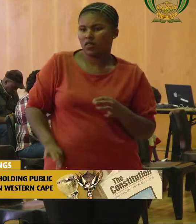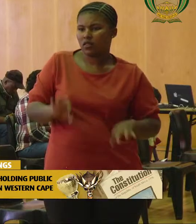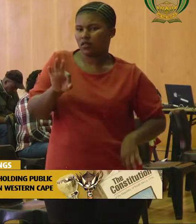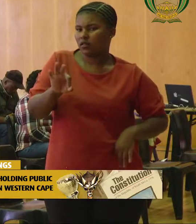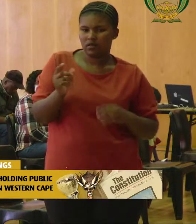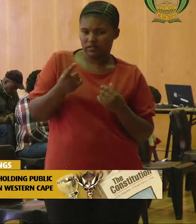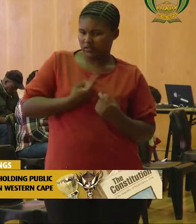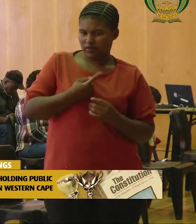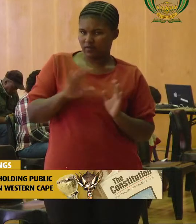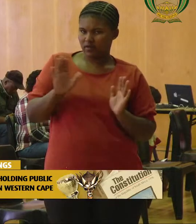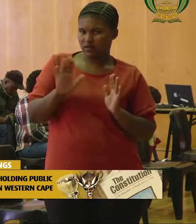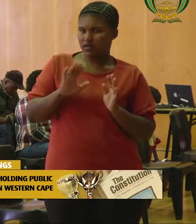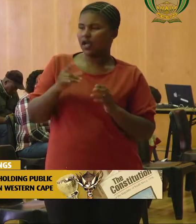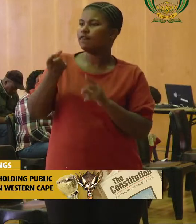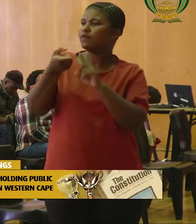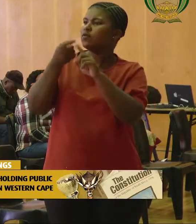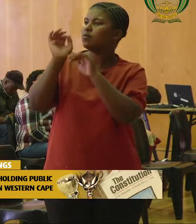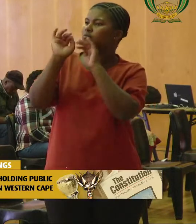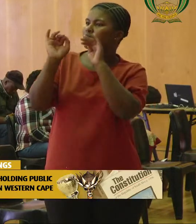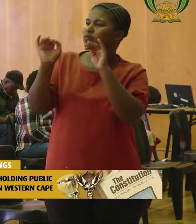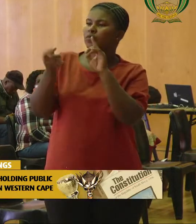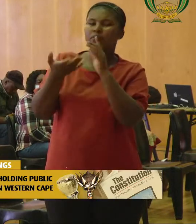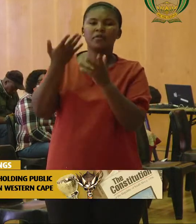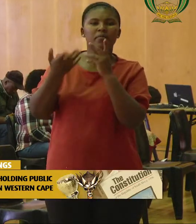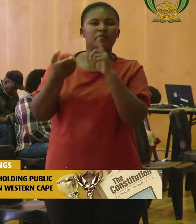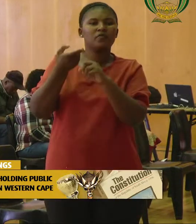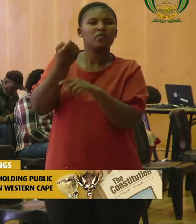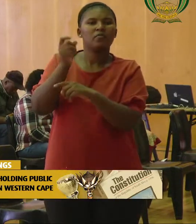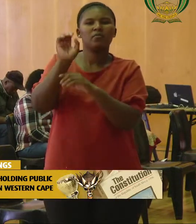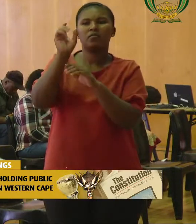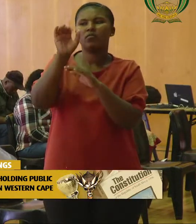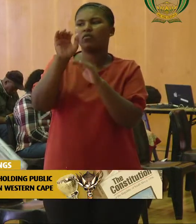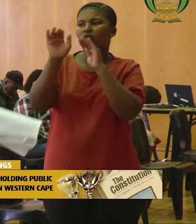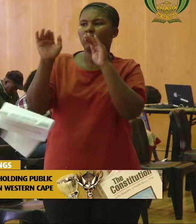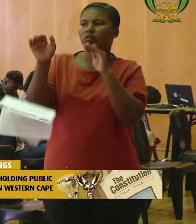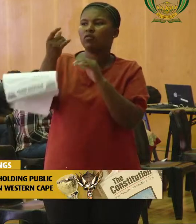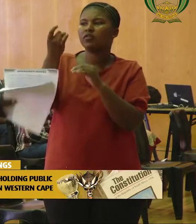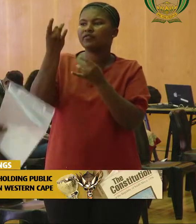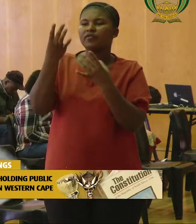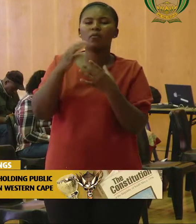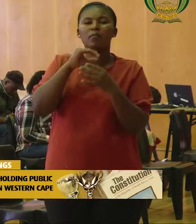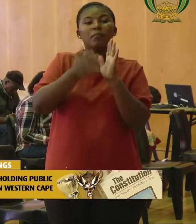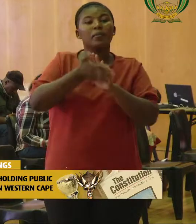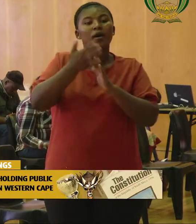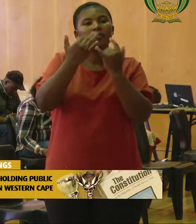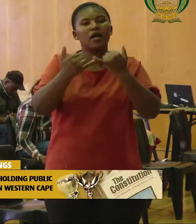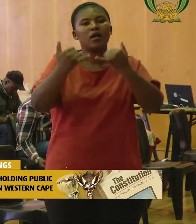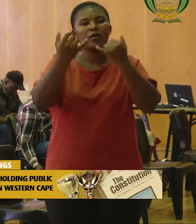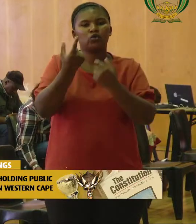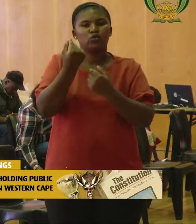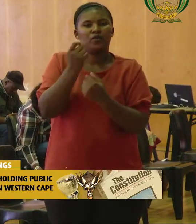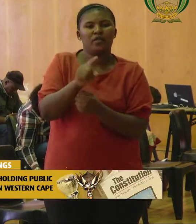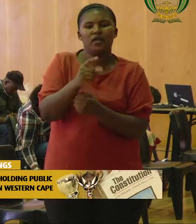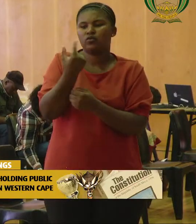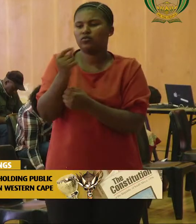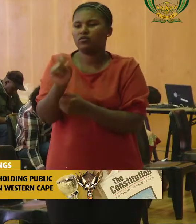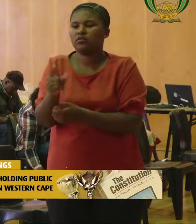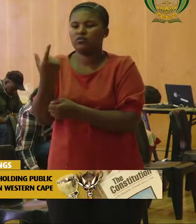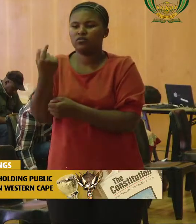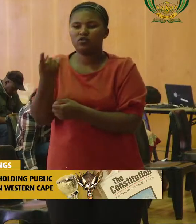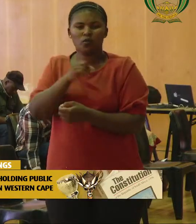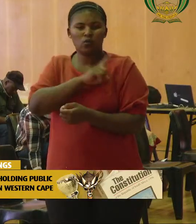kubantu abathile. Mhlawumbi koobhasi bani othi yenza le nto only for